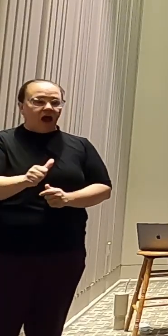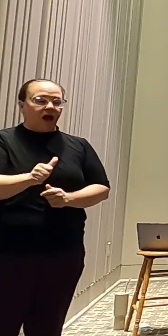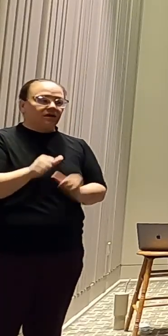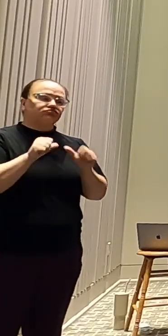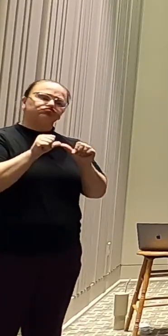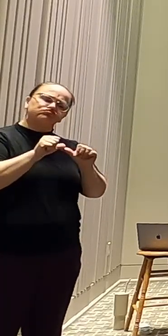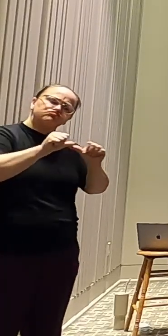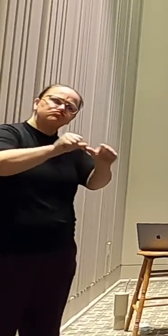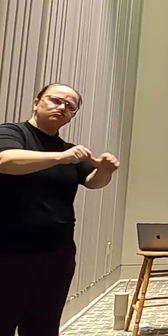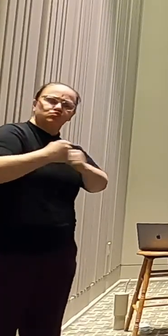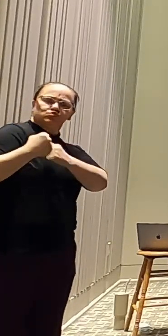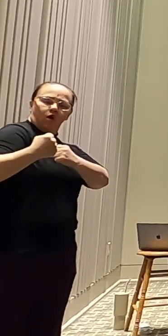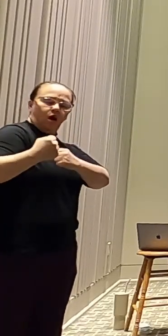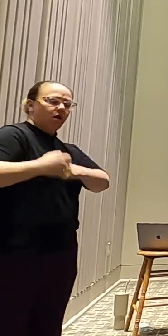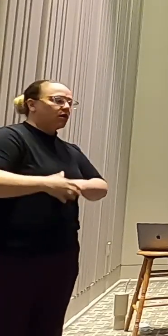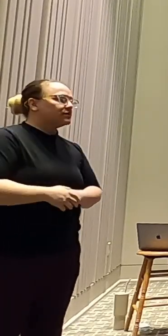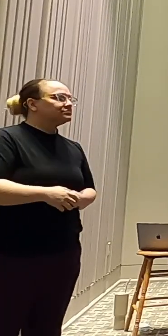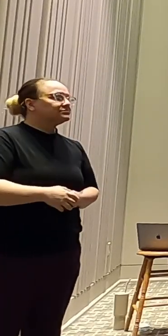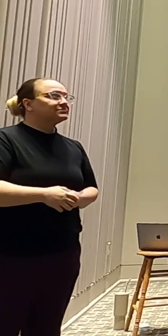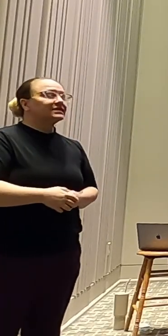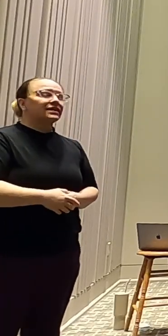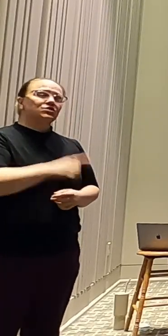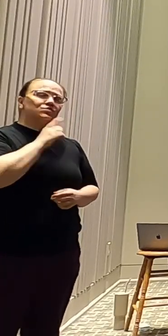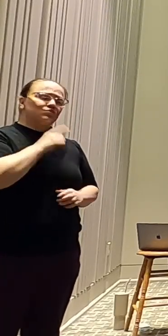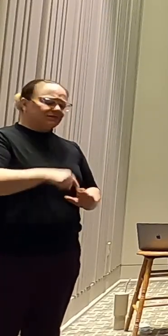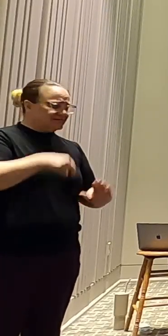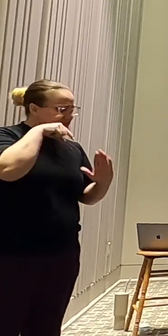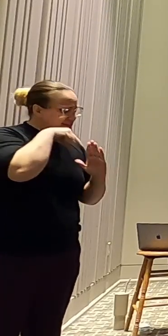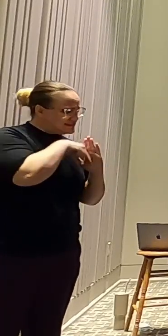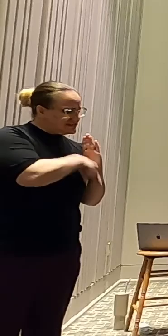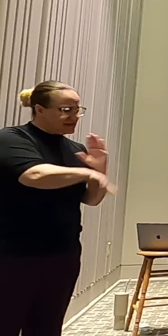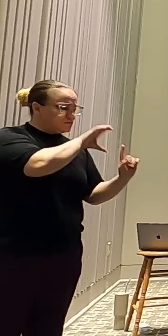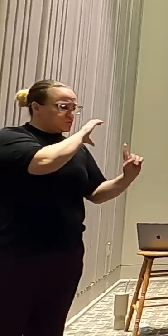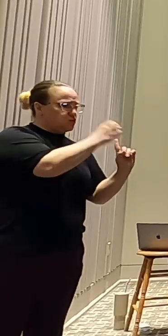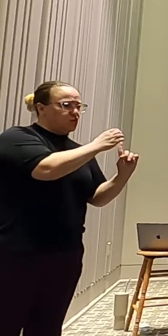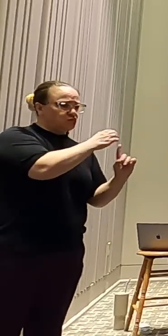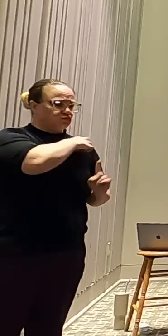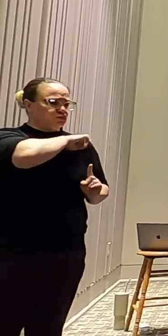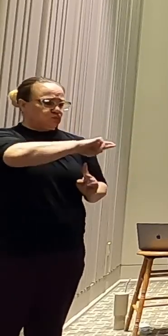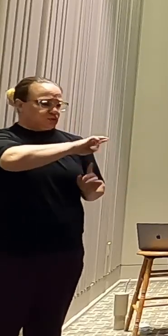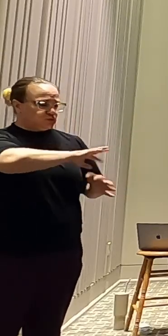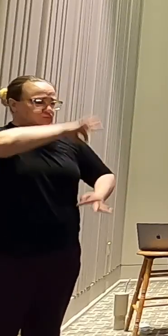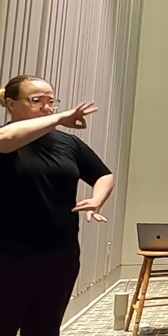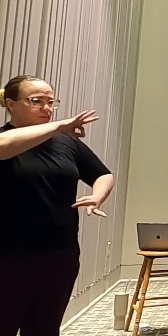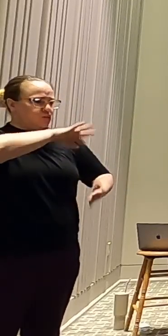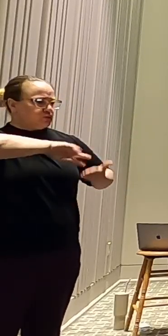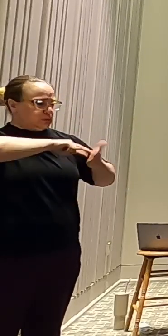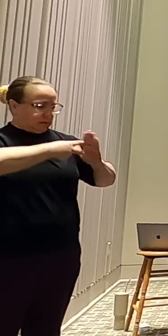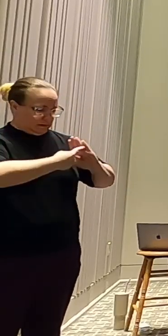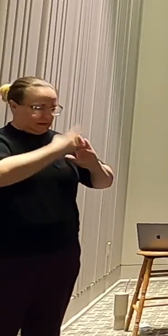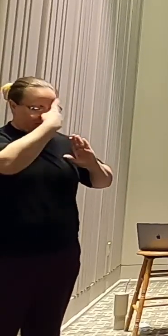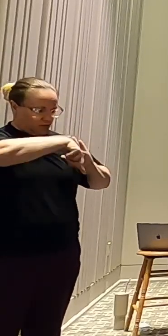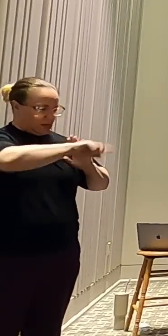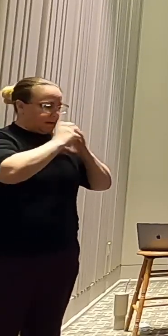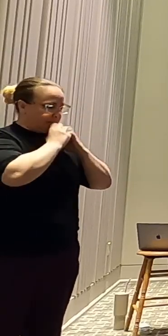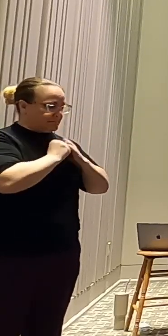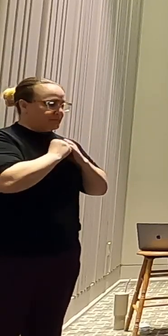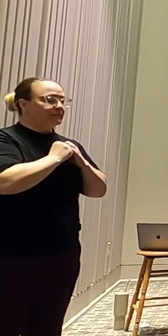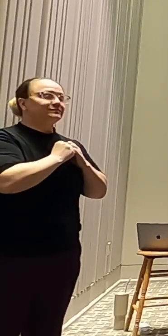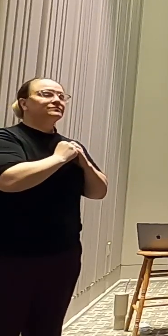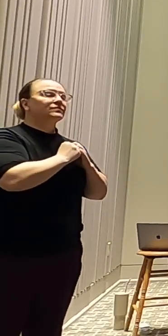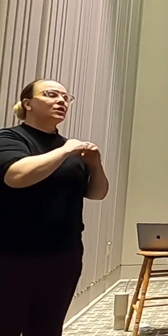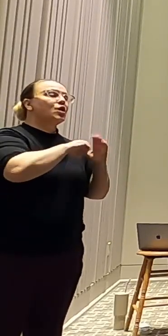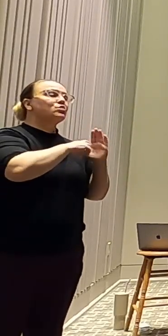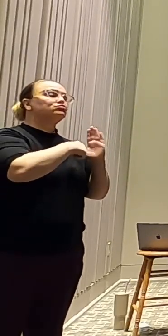deep cultural and spiritual significance for many indigenous communities, representing life, strength, and of course a connection